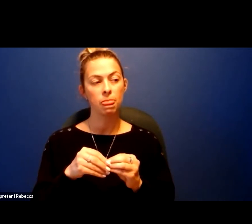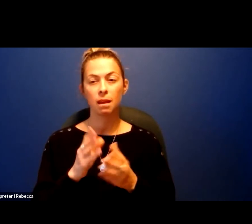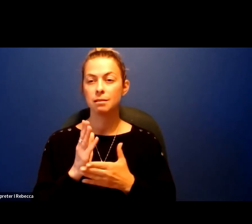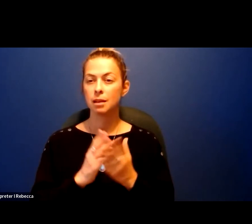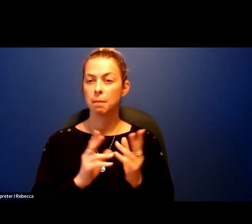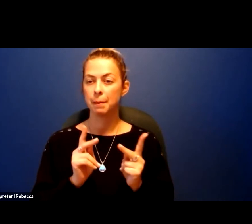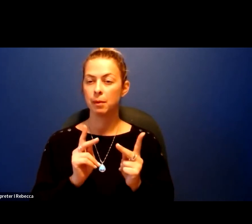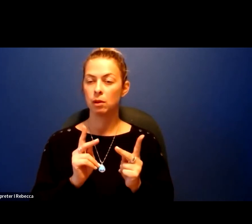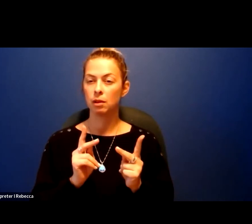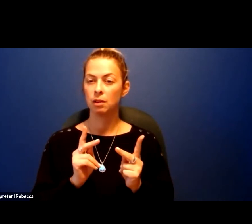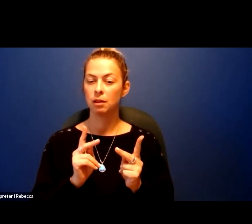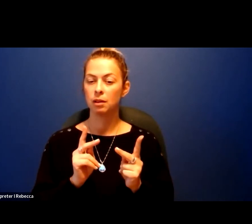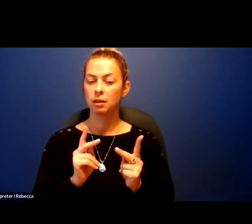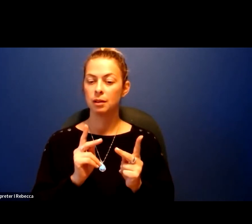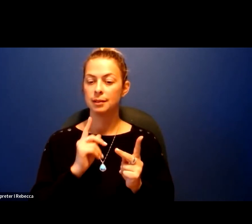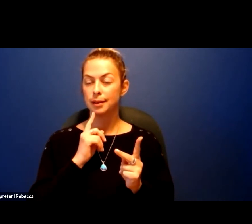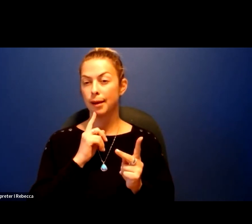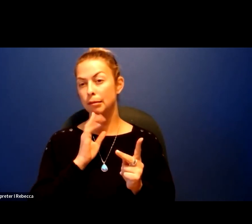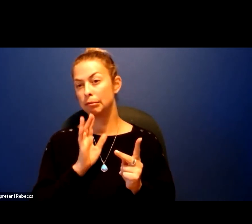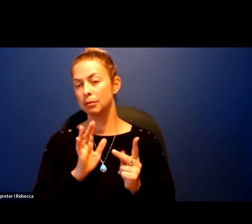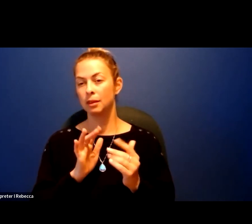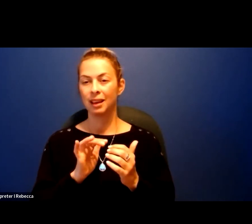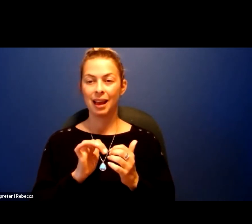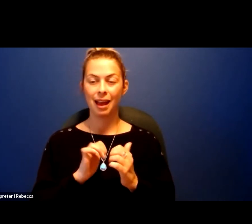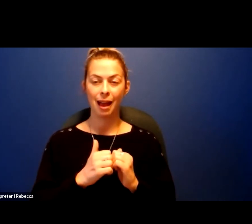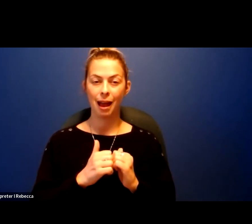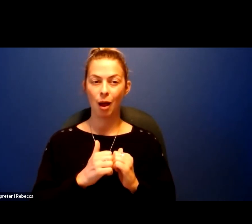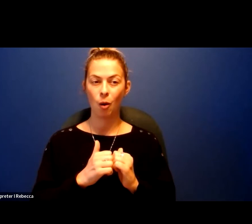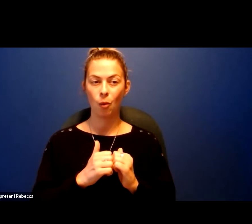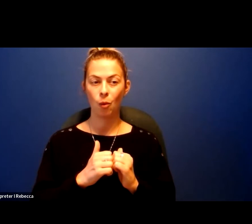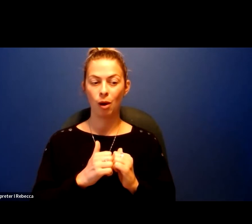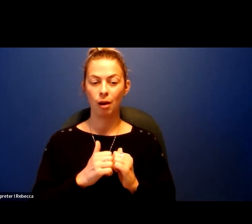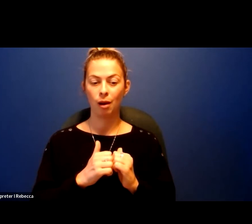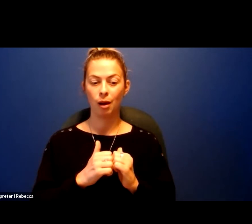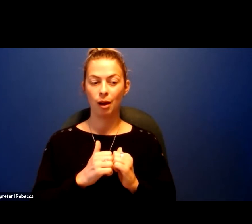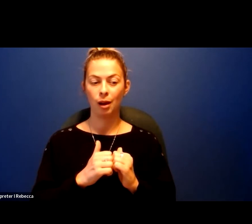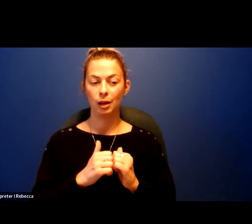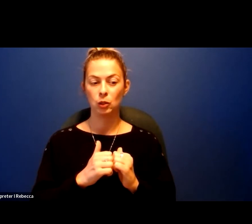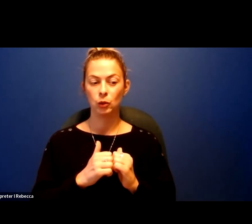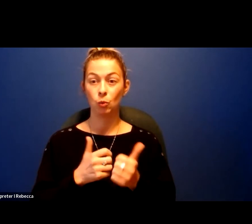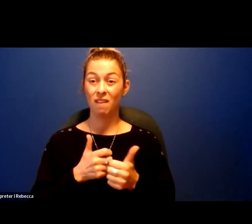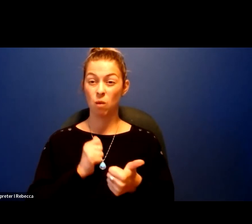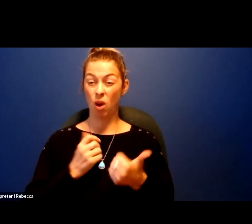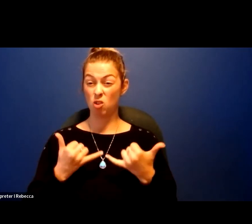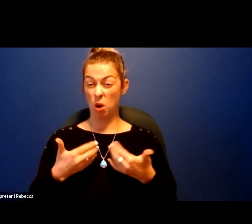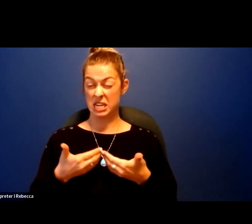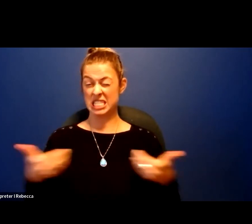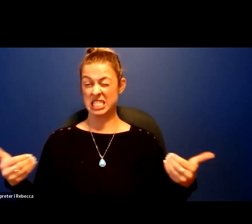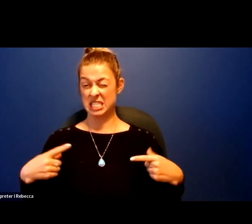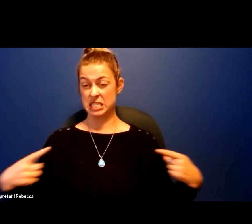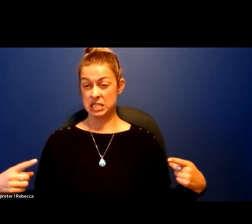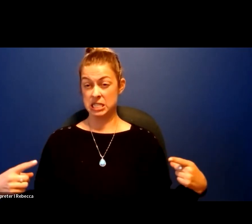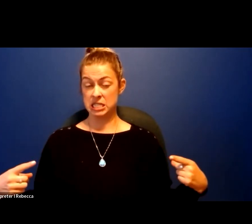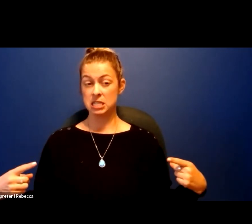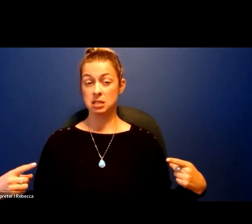been arguing that perhaps the way out of the polarization of the moment is to return